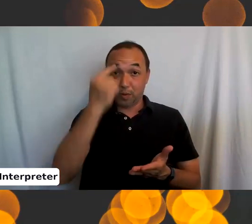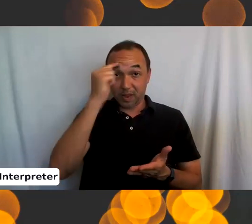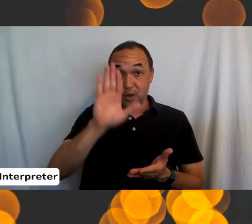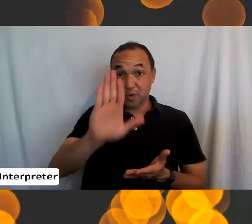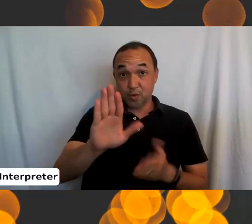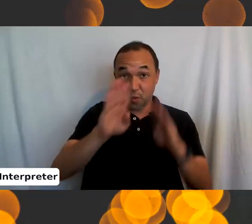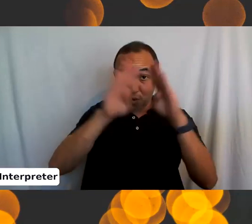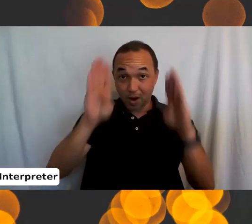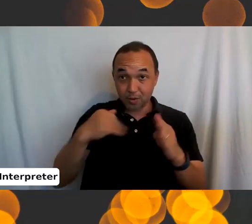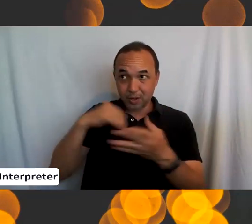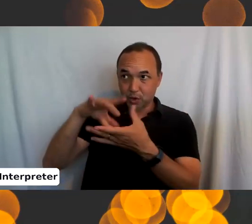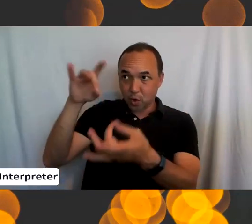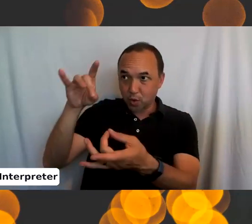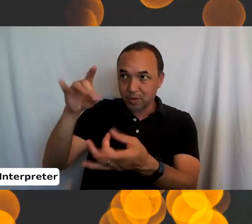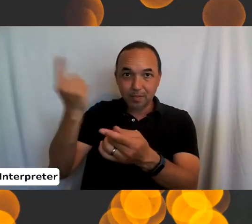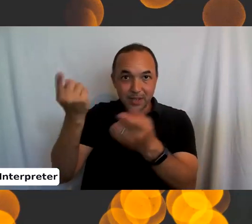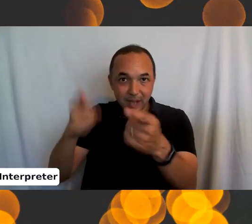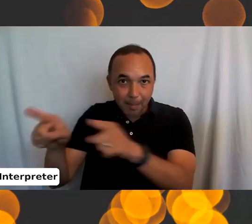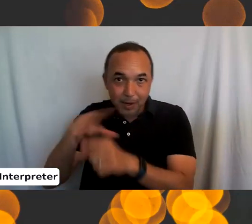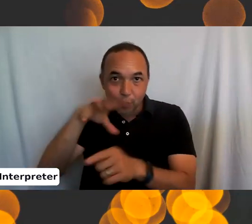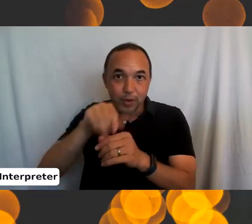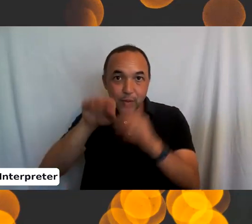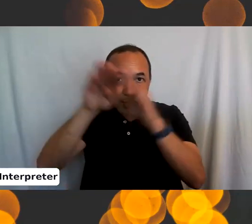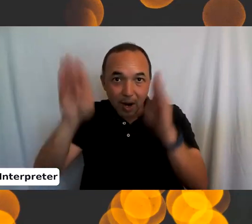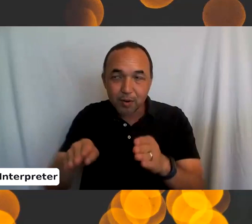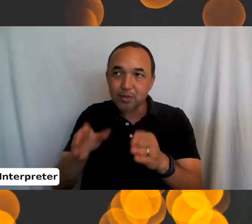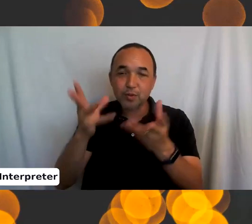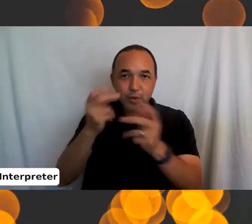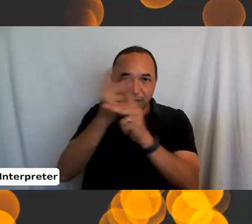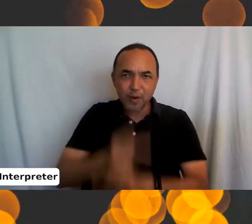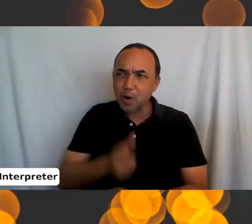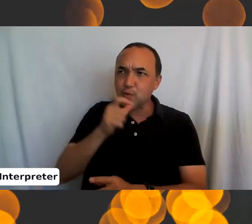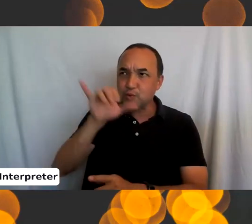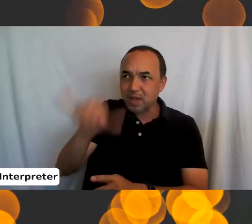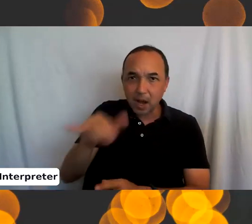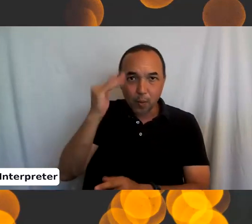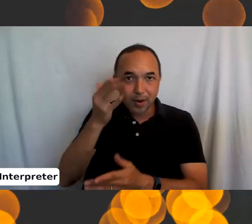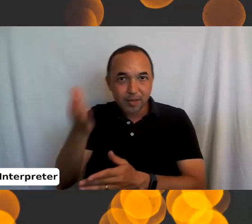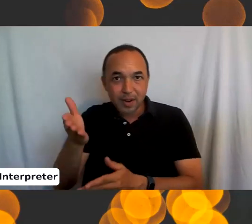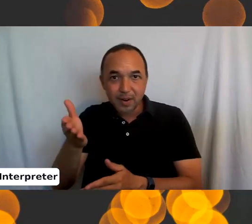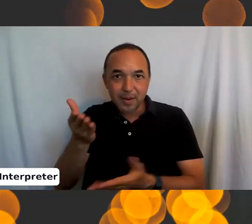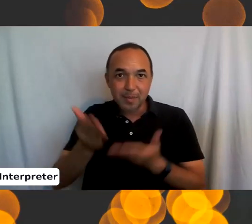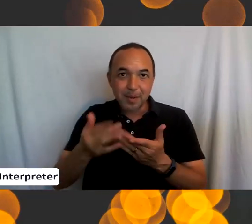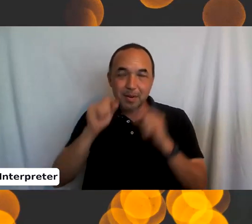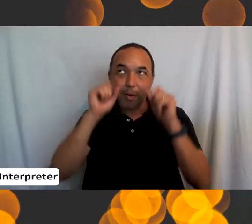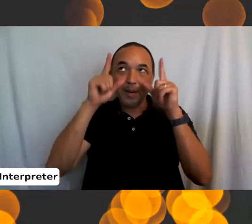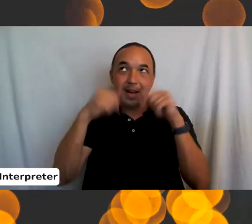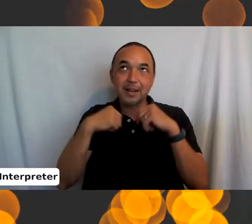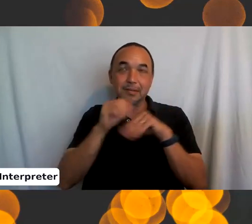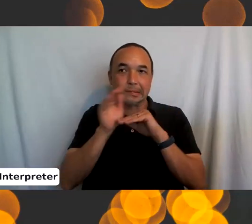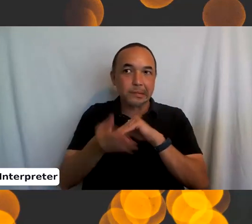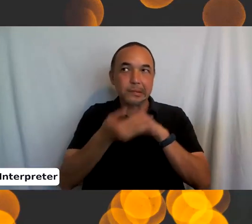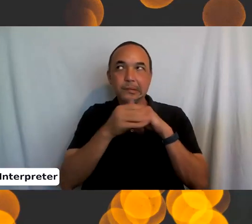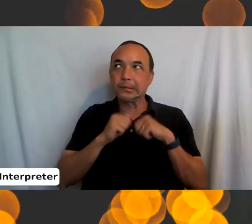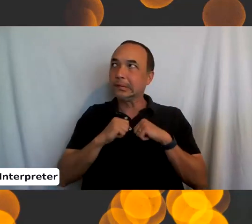You're having activity in your home and you want to figure out who it is and why they're there. They're keeping you up at night. It's driving you crazy. Who